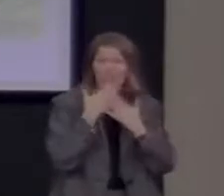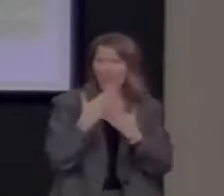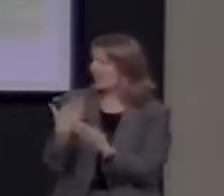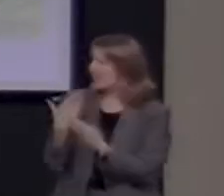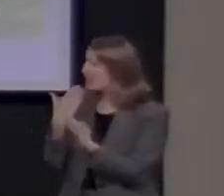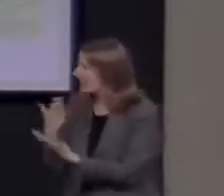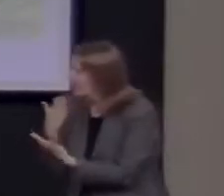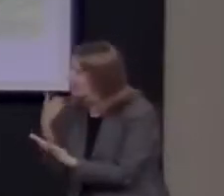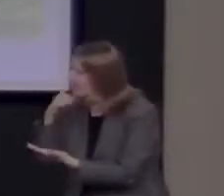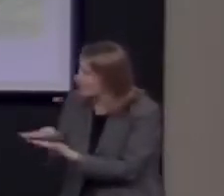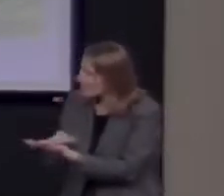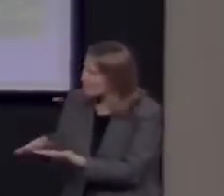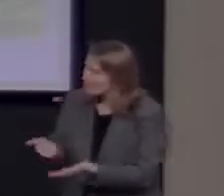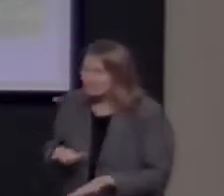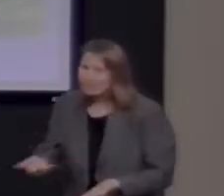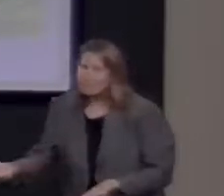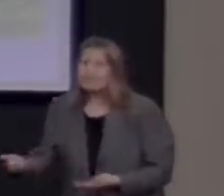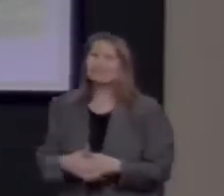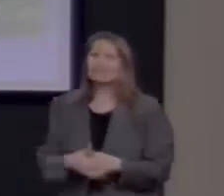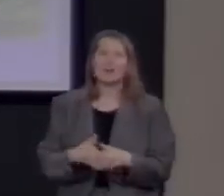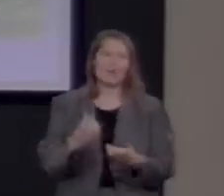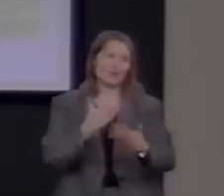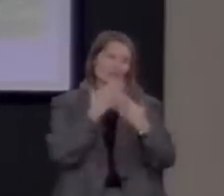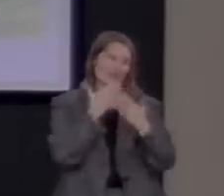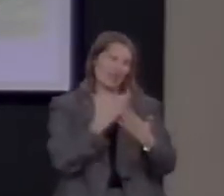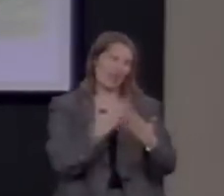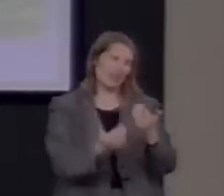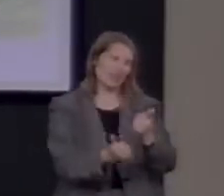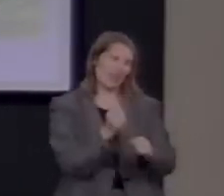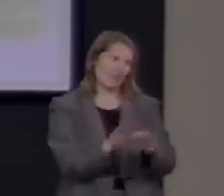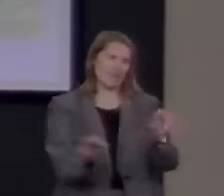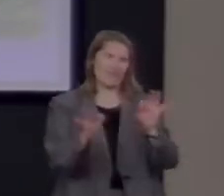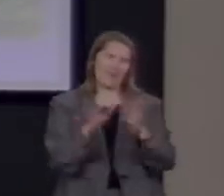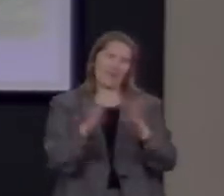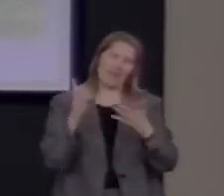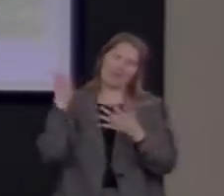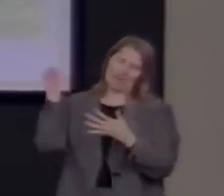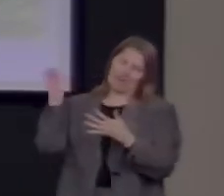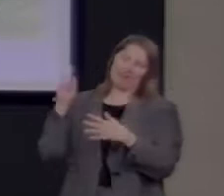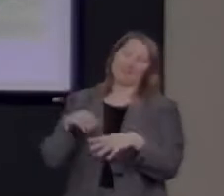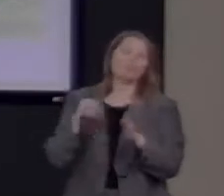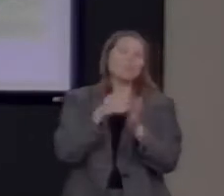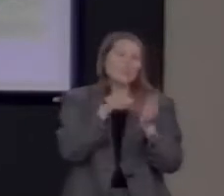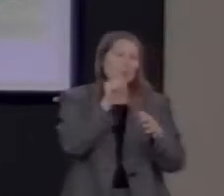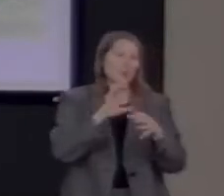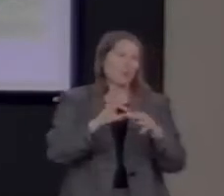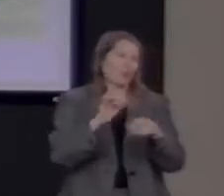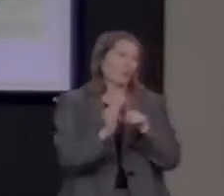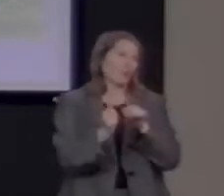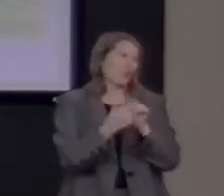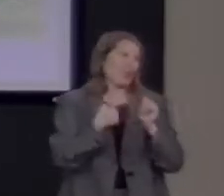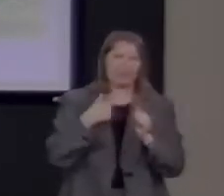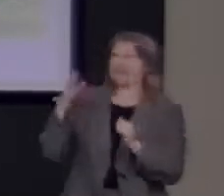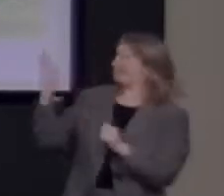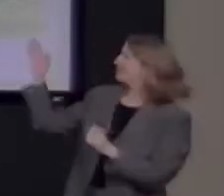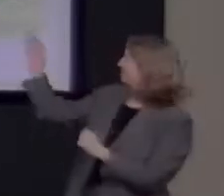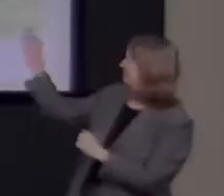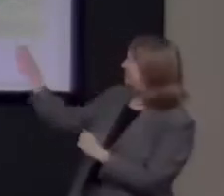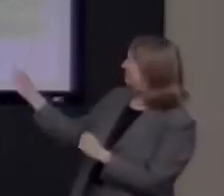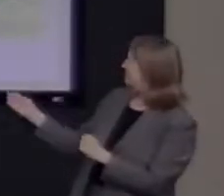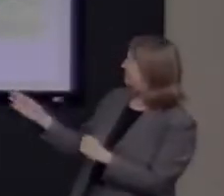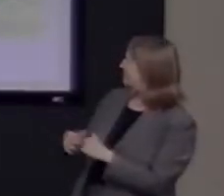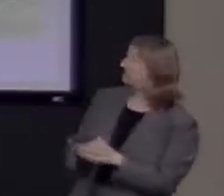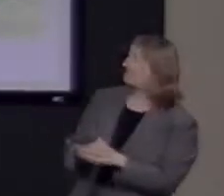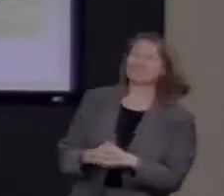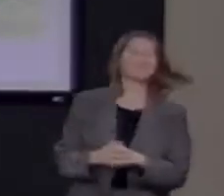Ann, for the kind invitation. I'd like to thank most of all the students and collaborators who worked with me on these projects, and of